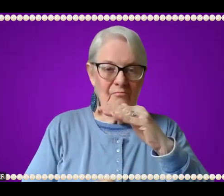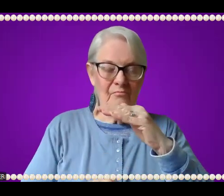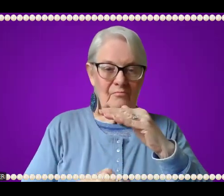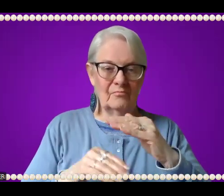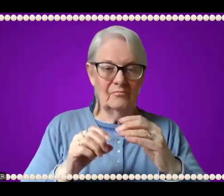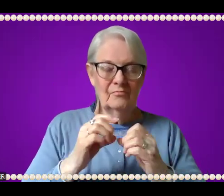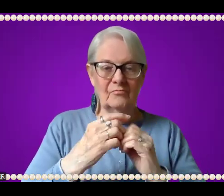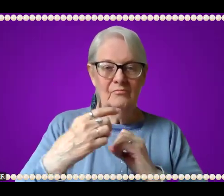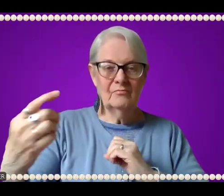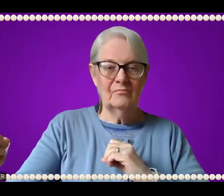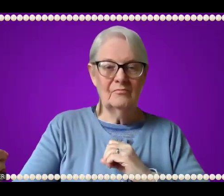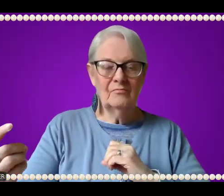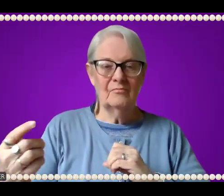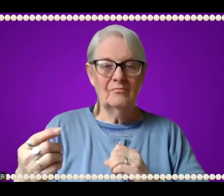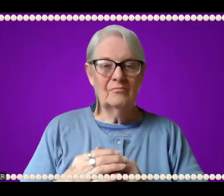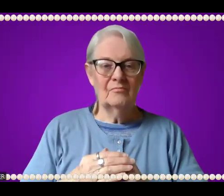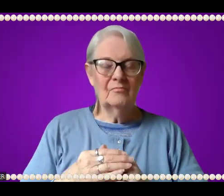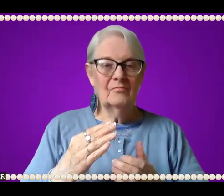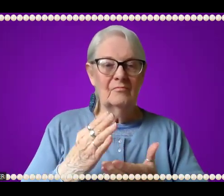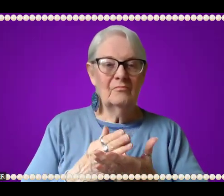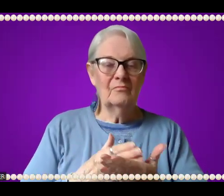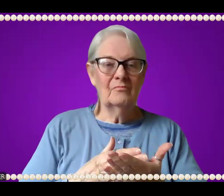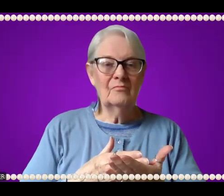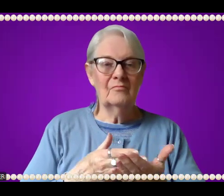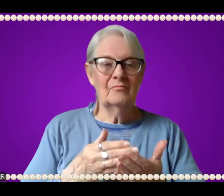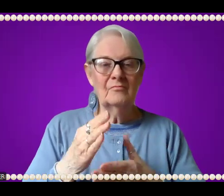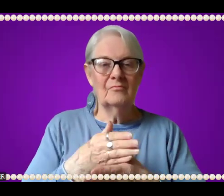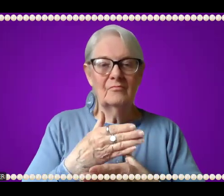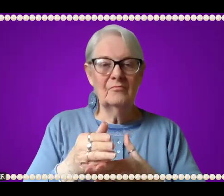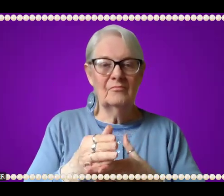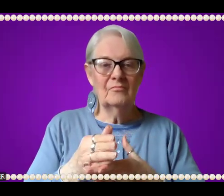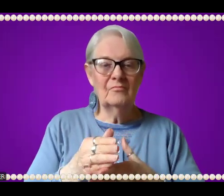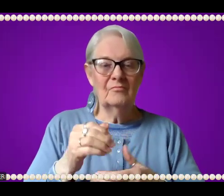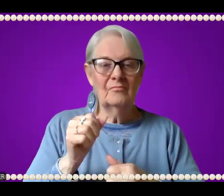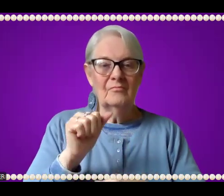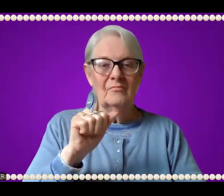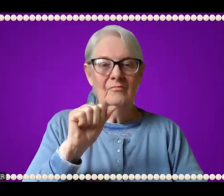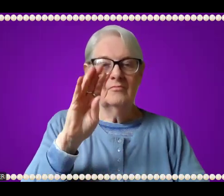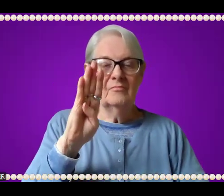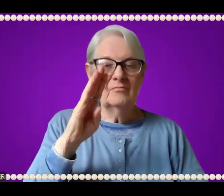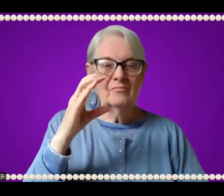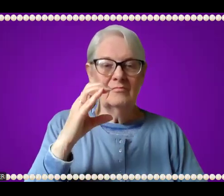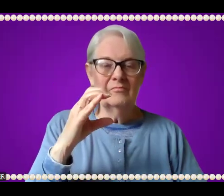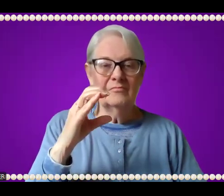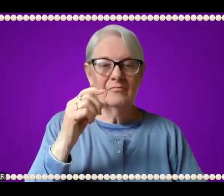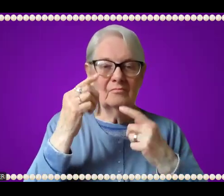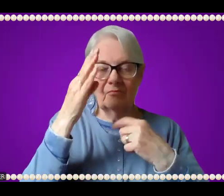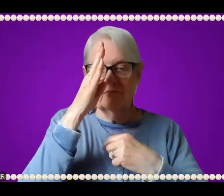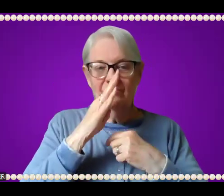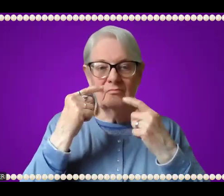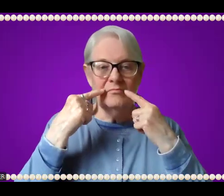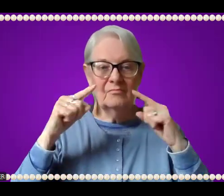exile. So I just wanted to share that today on our ABCs of God Speak so you can